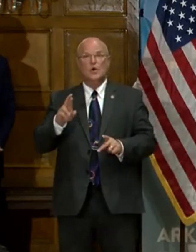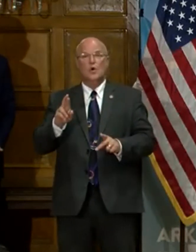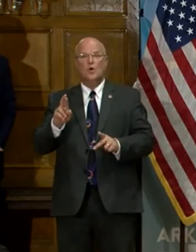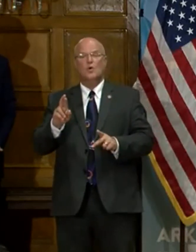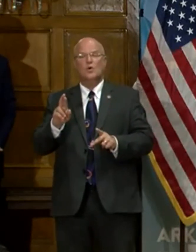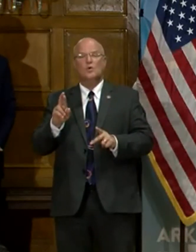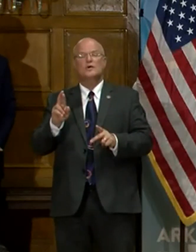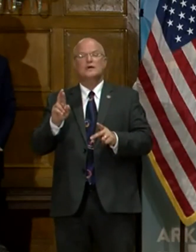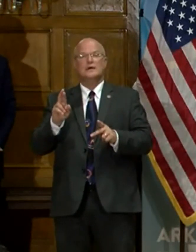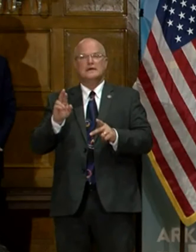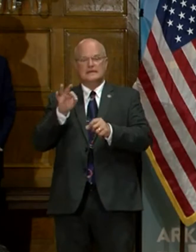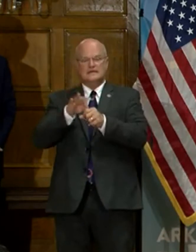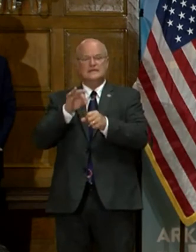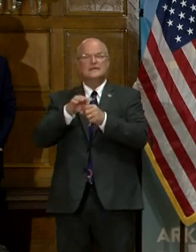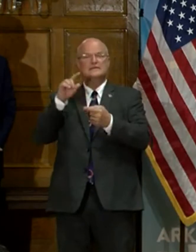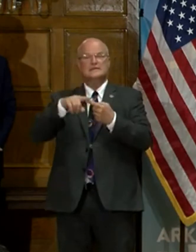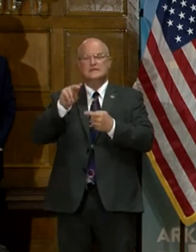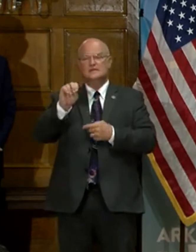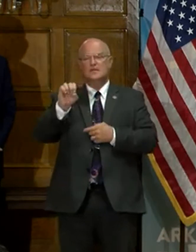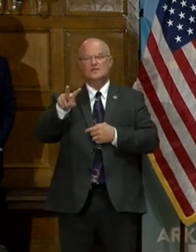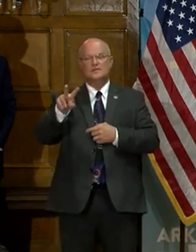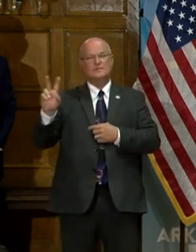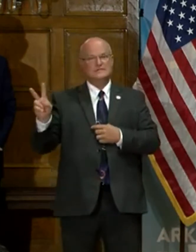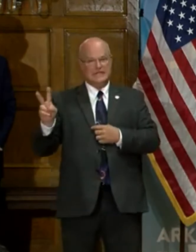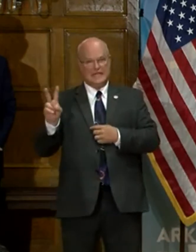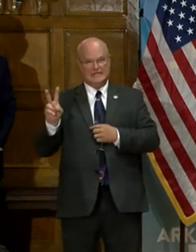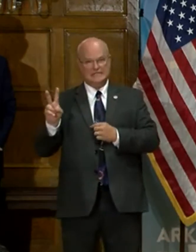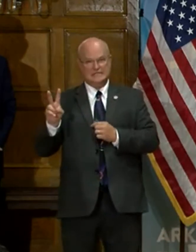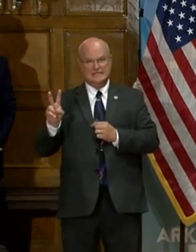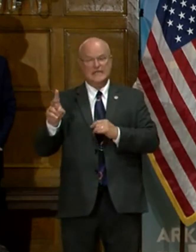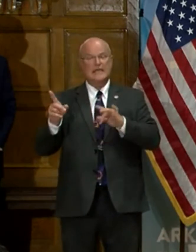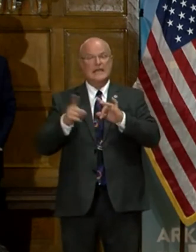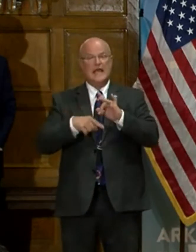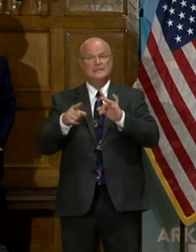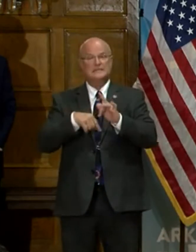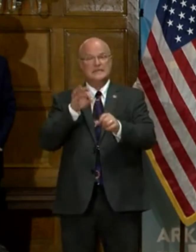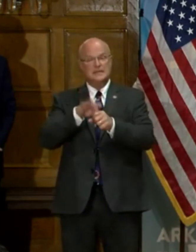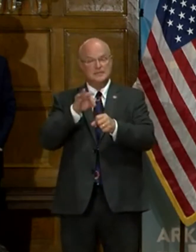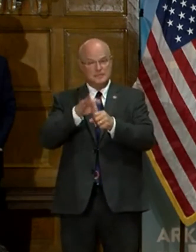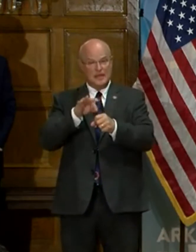bearer until November the 2nd. And absentee ballots